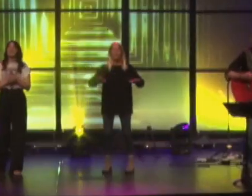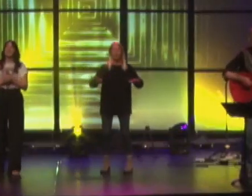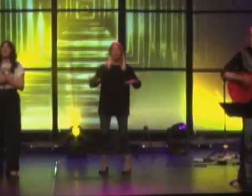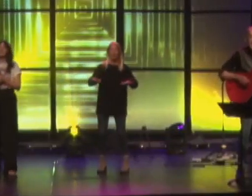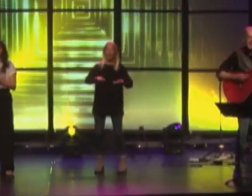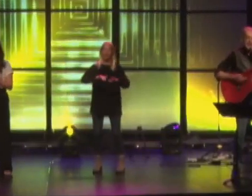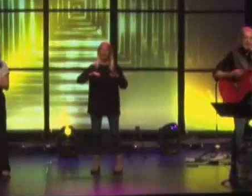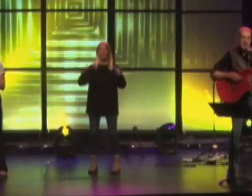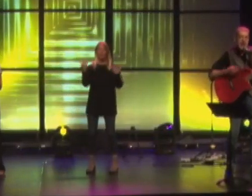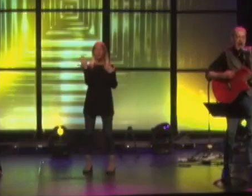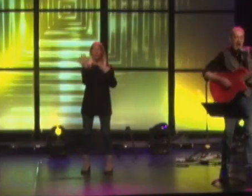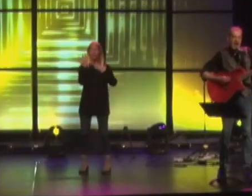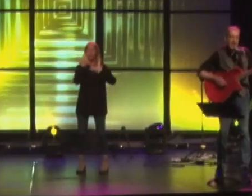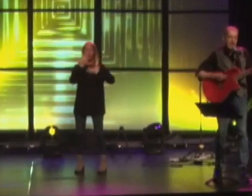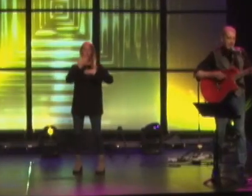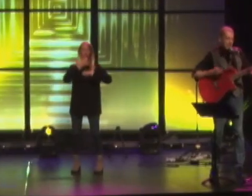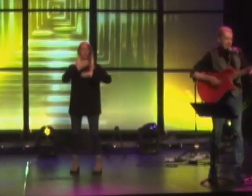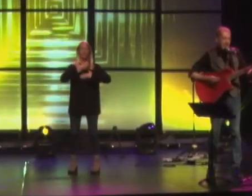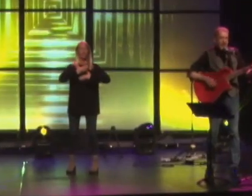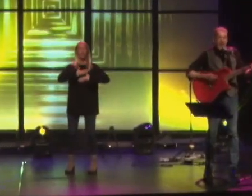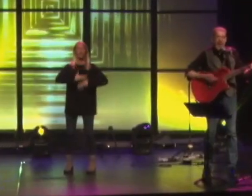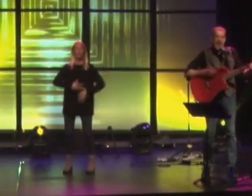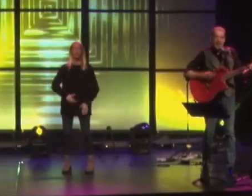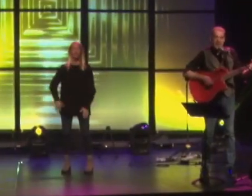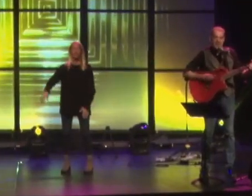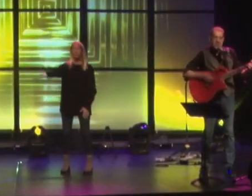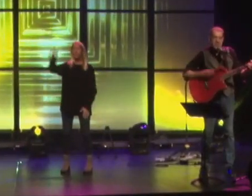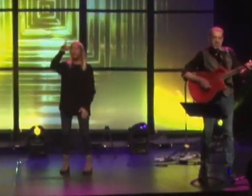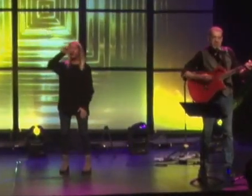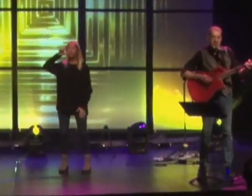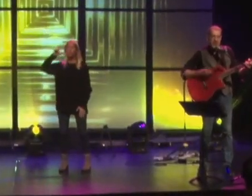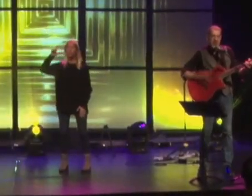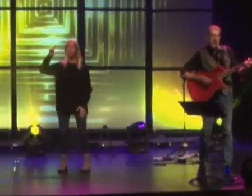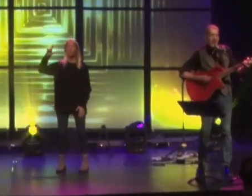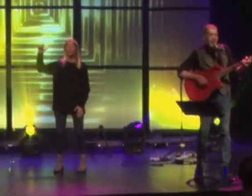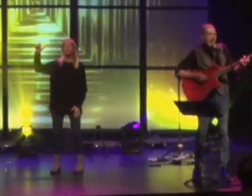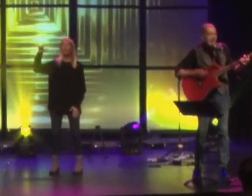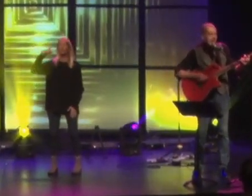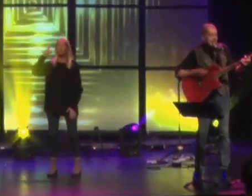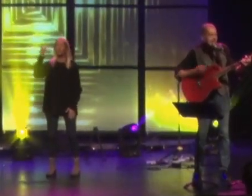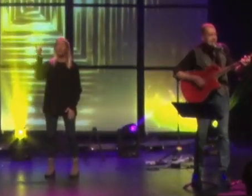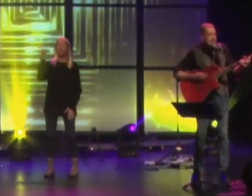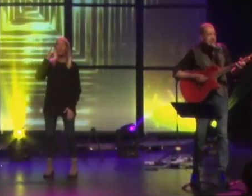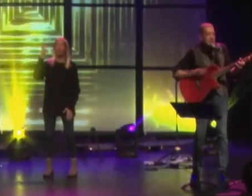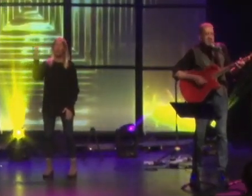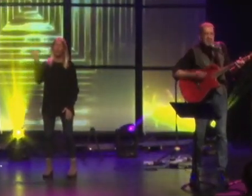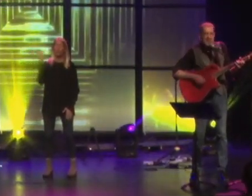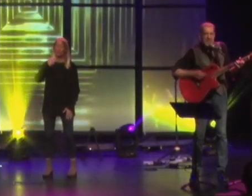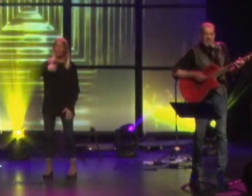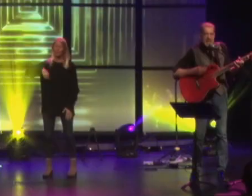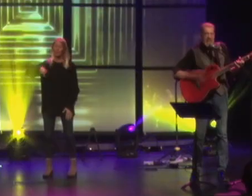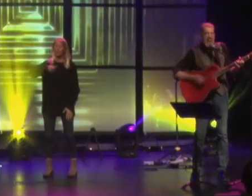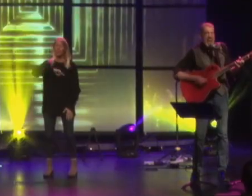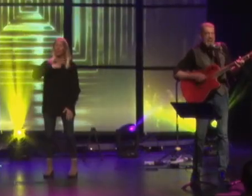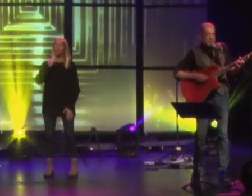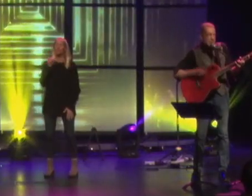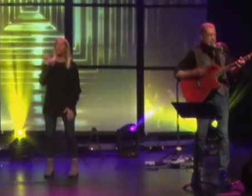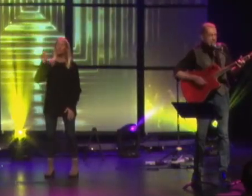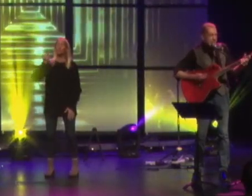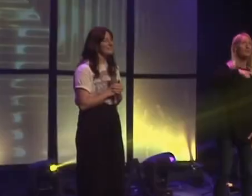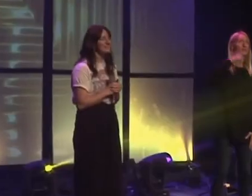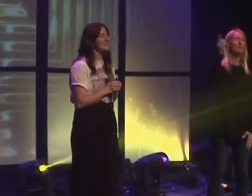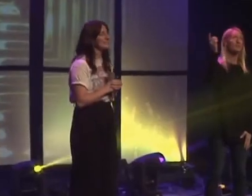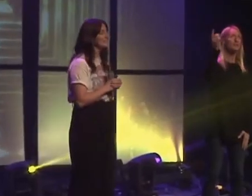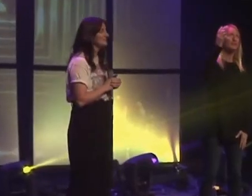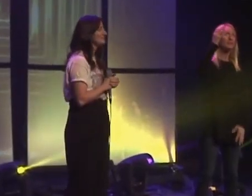the land is dark, and the moon is the only light